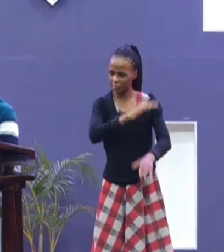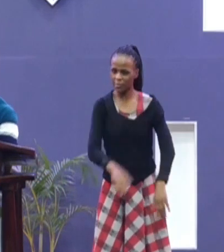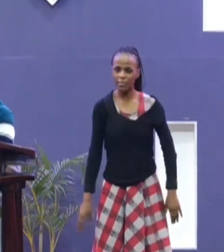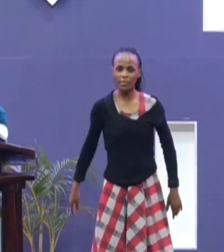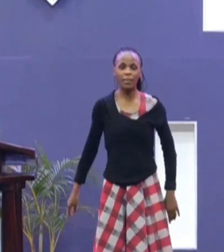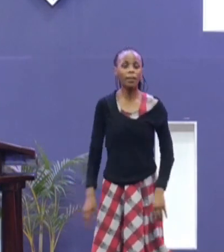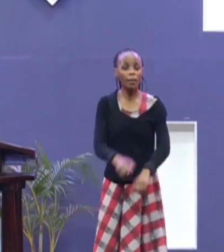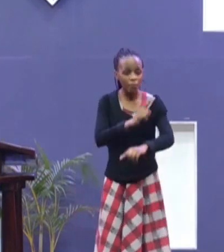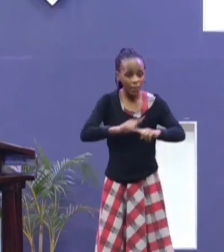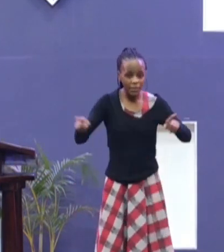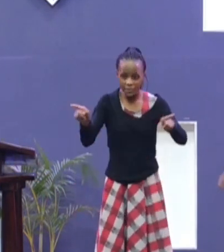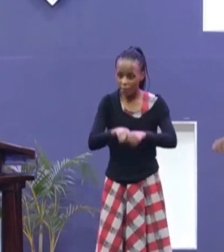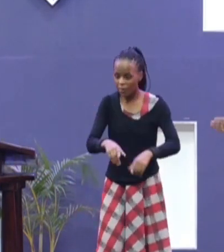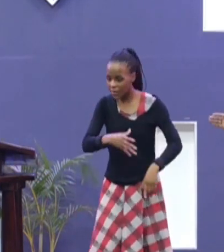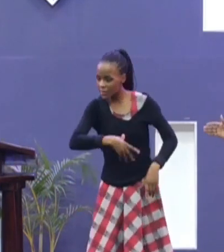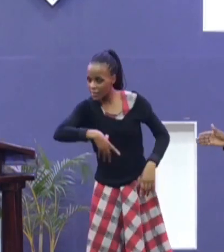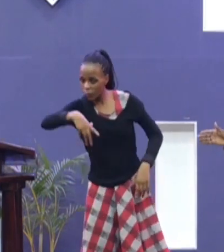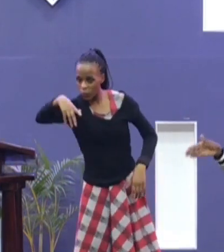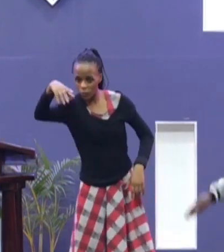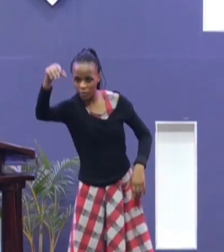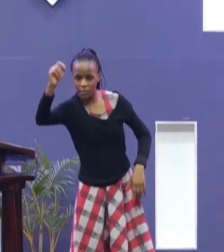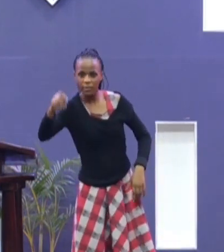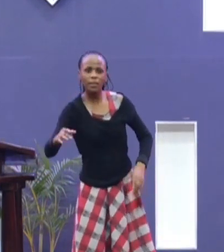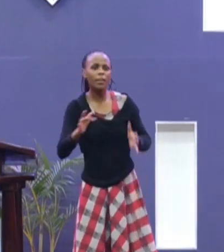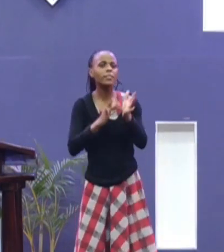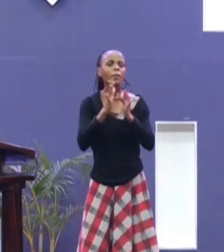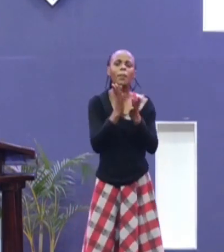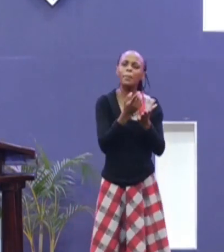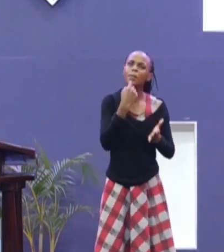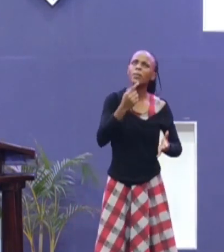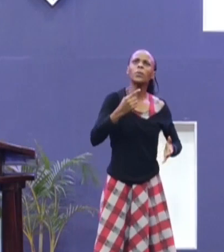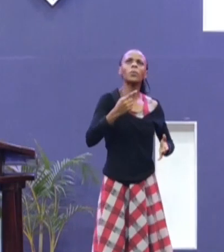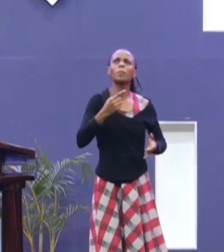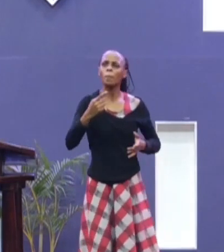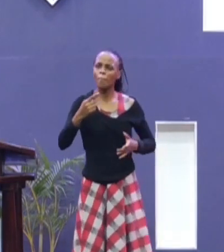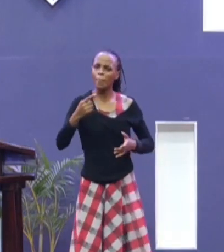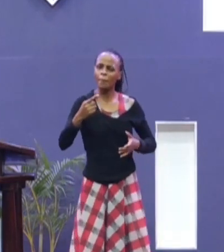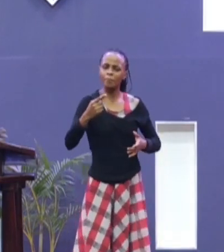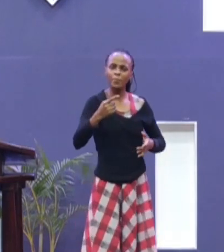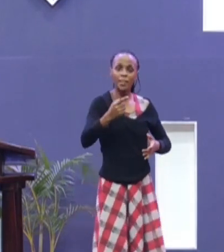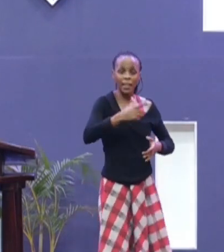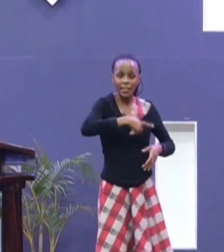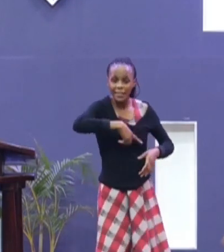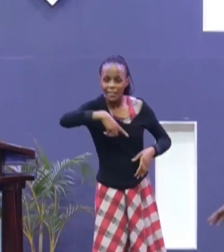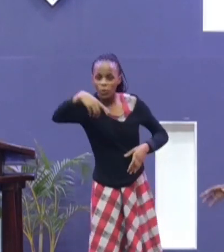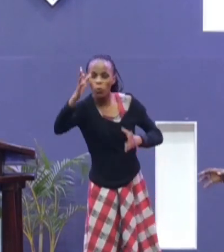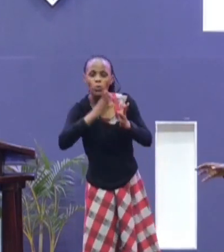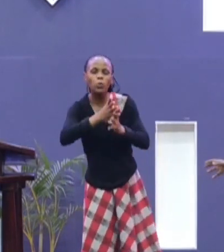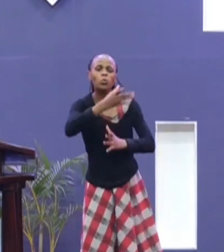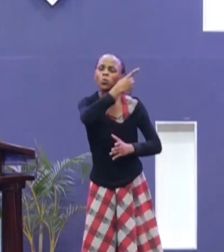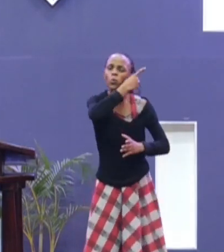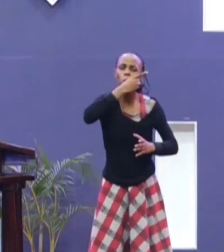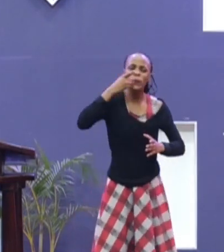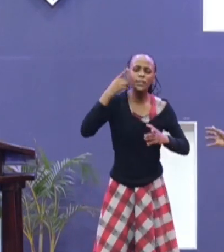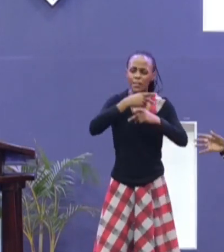But as they went, naye nga bwe zaagenda, the Bible says they go into a desert place. Bible